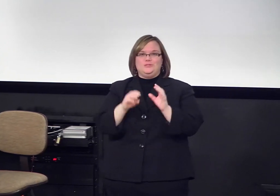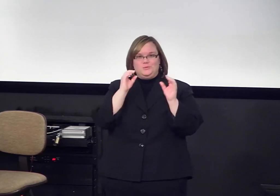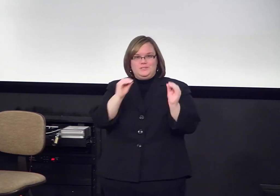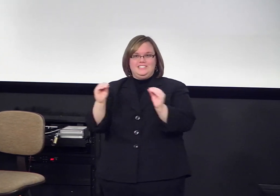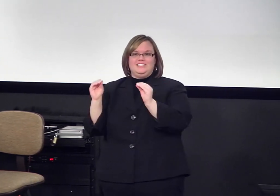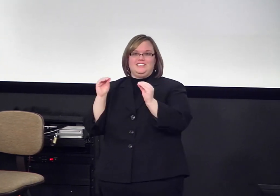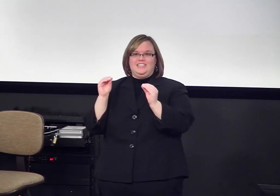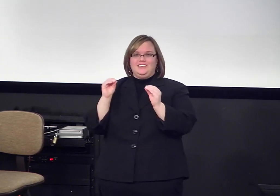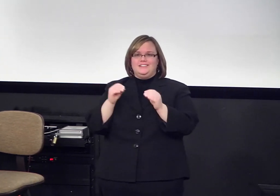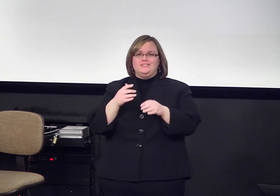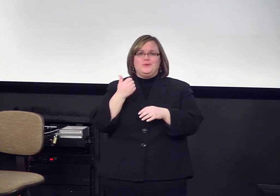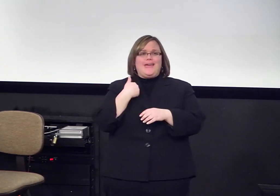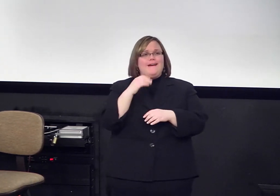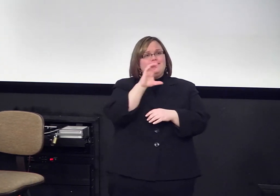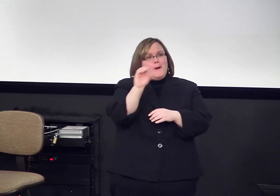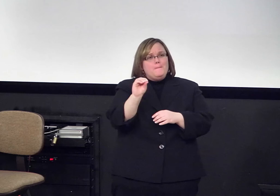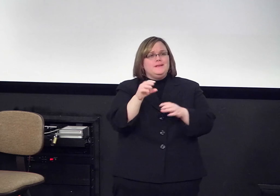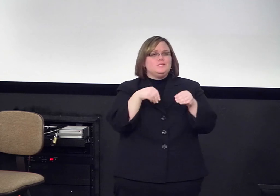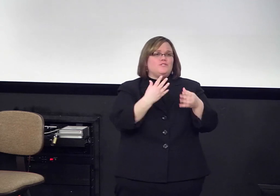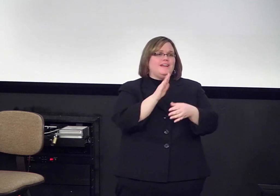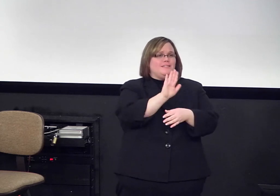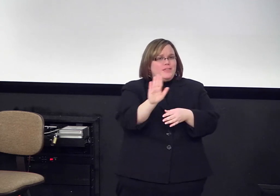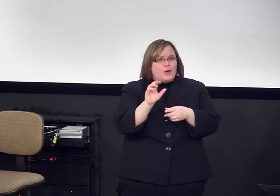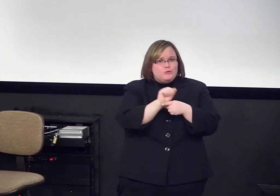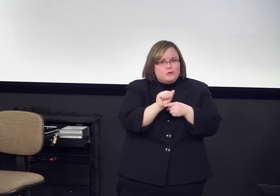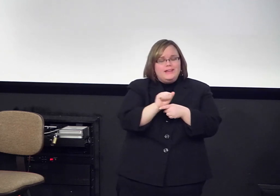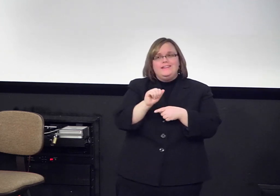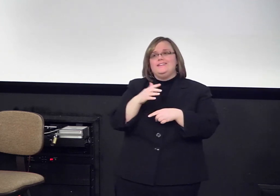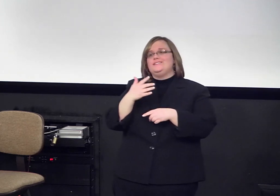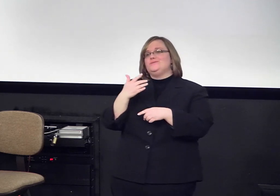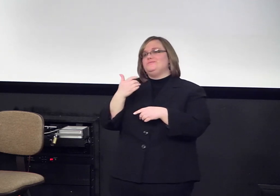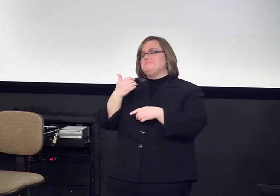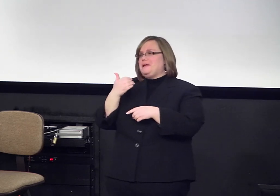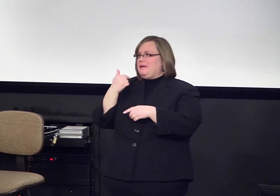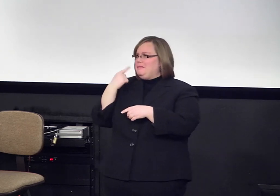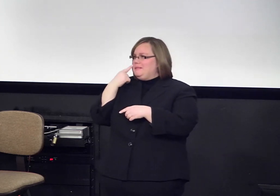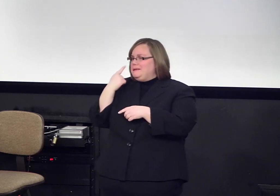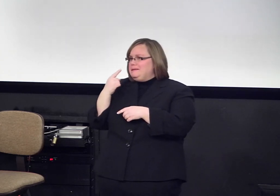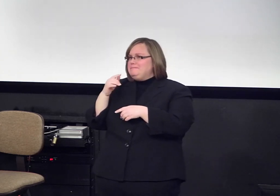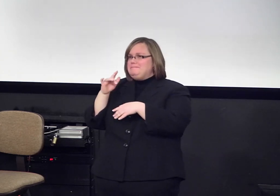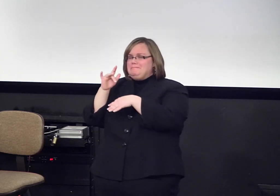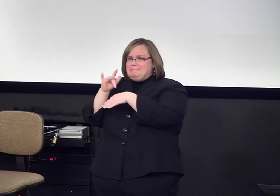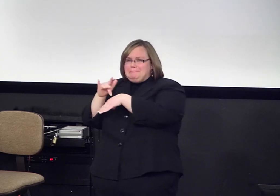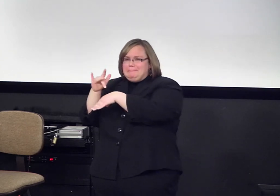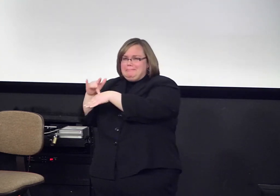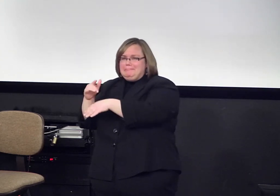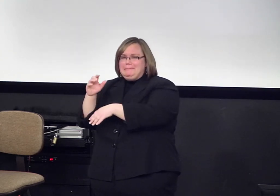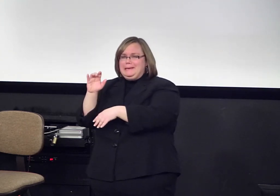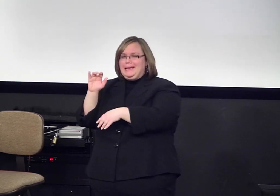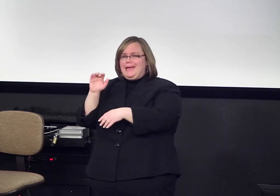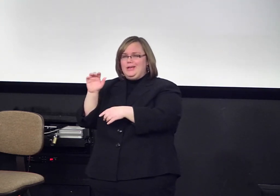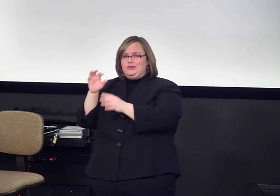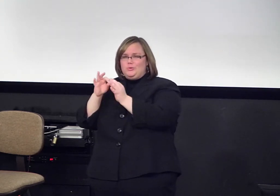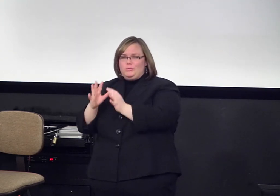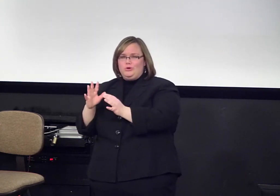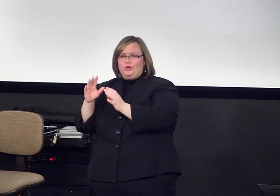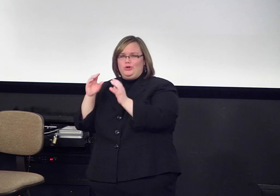seems that there is no established curriculum for training. There are companies and providers that provide their own trainings, and I think that